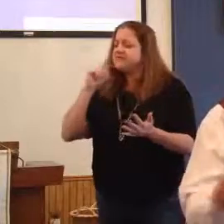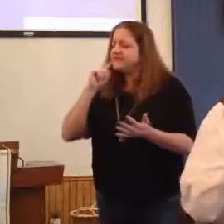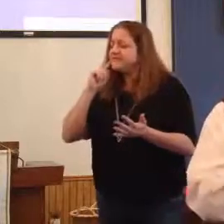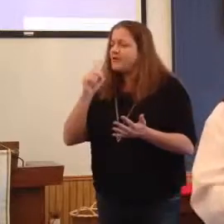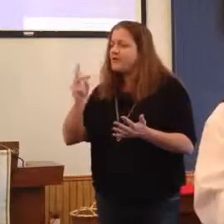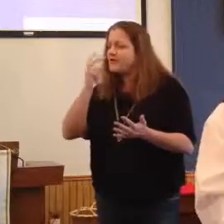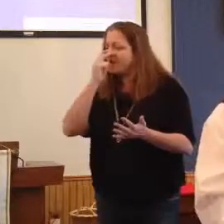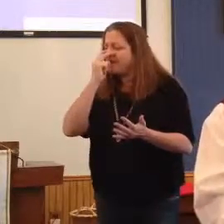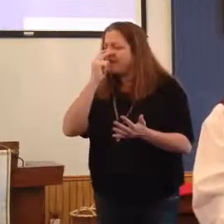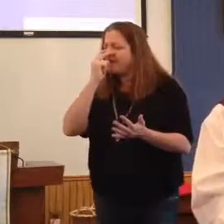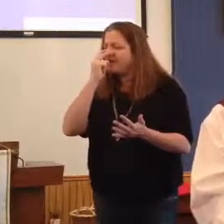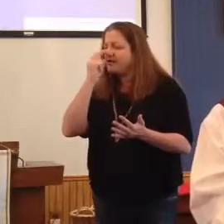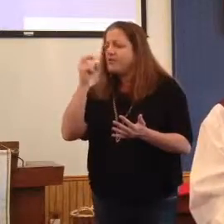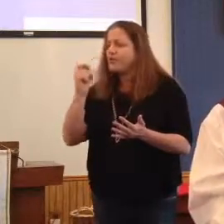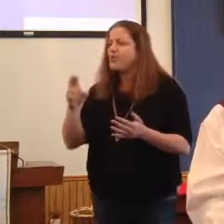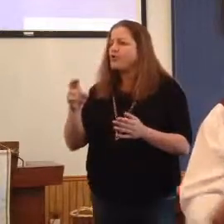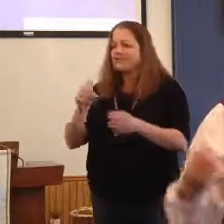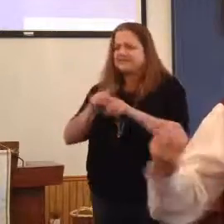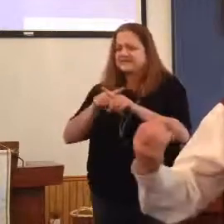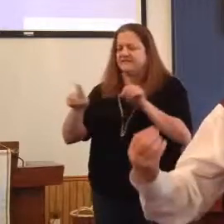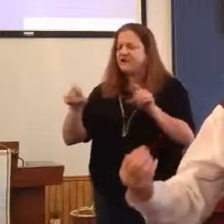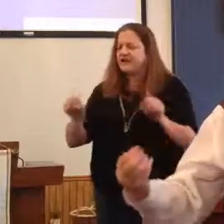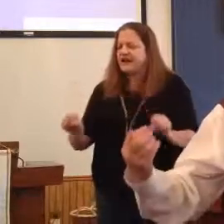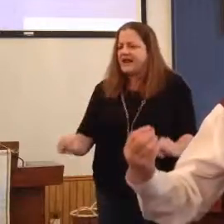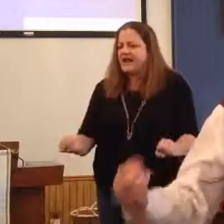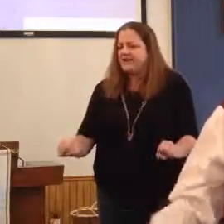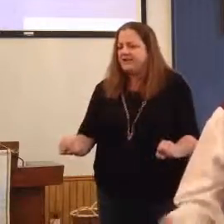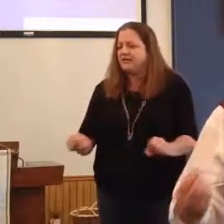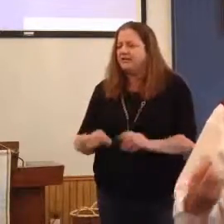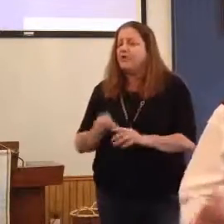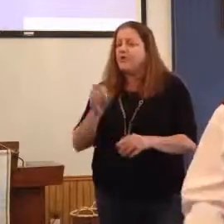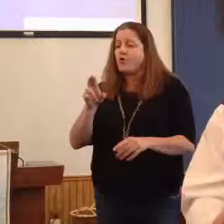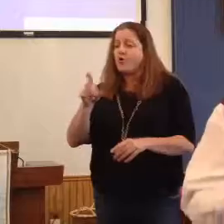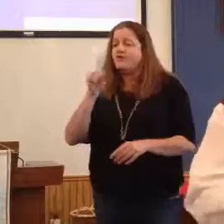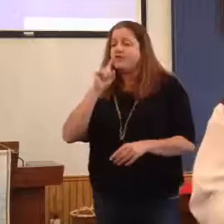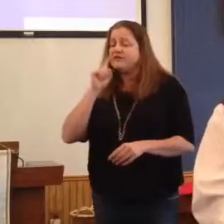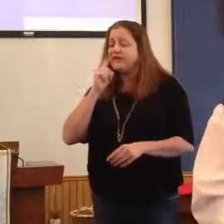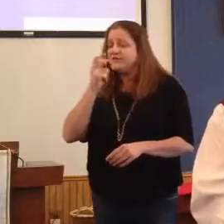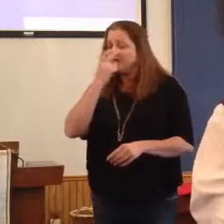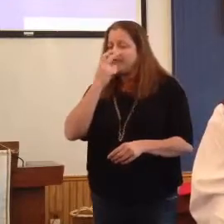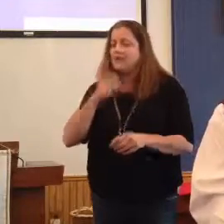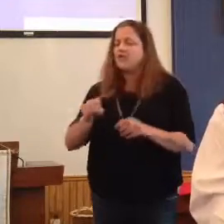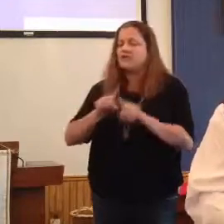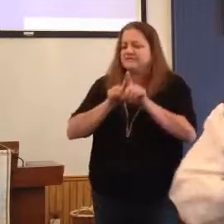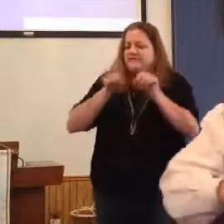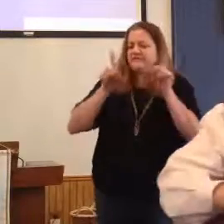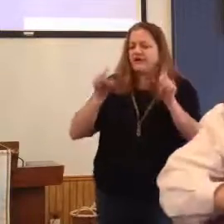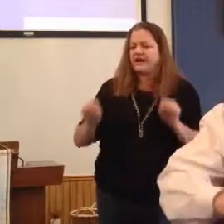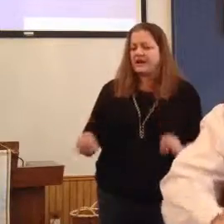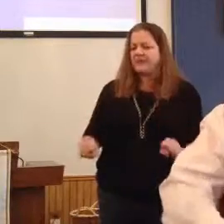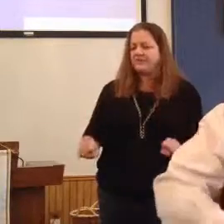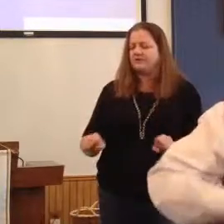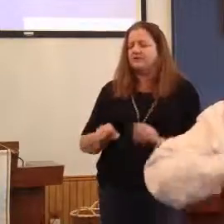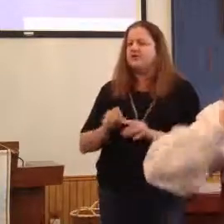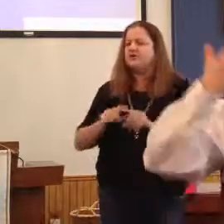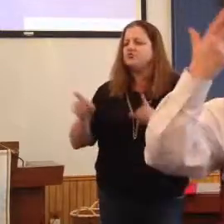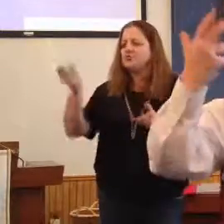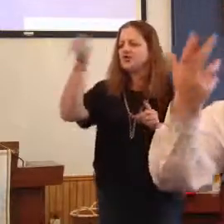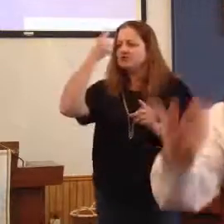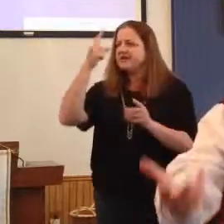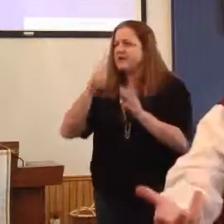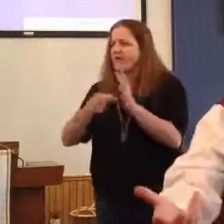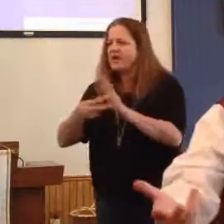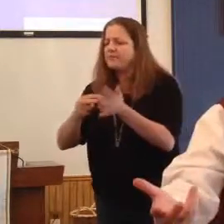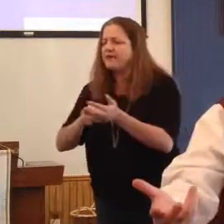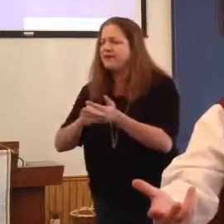or blind or differently abled, or if you are deaf or blind or differently abled, to understand what